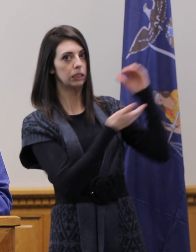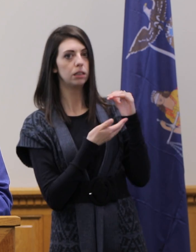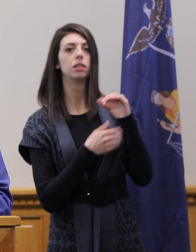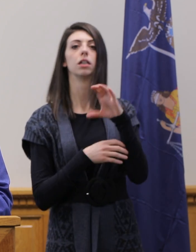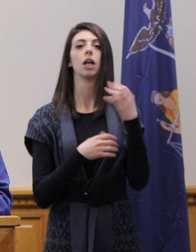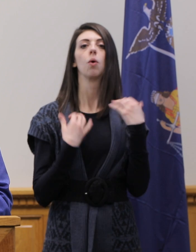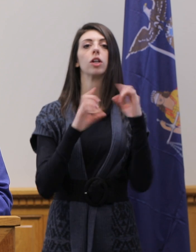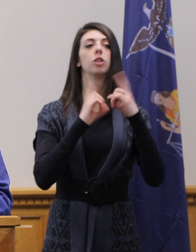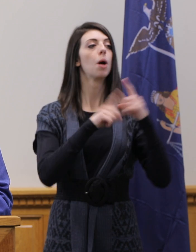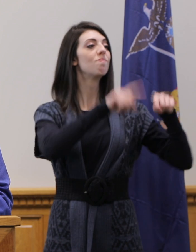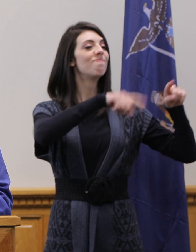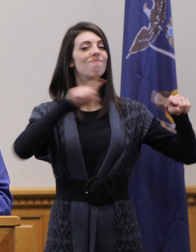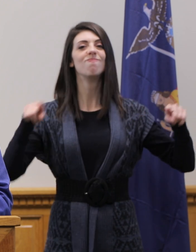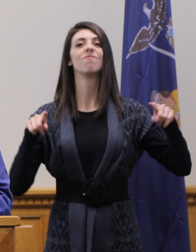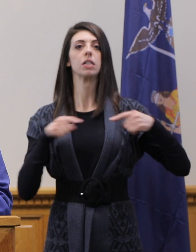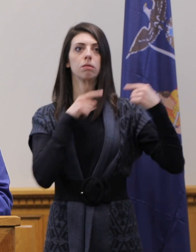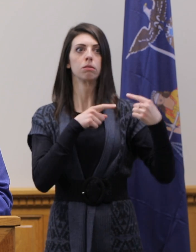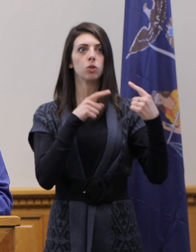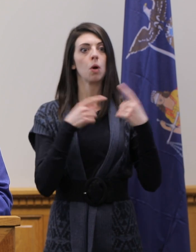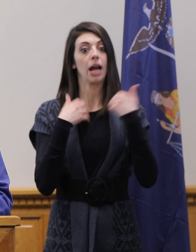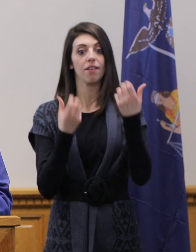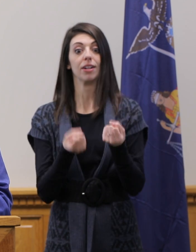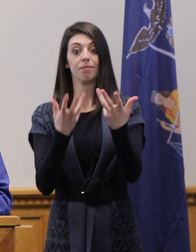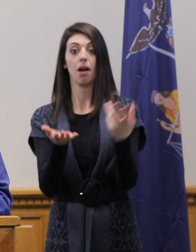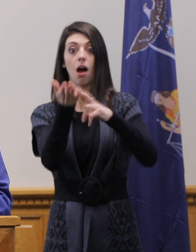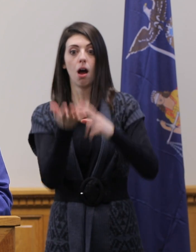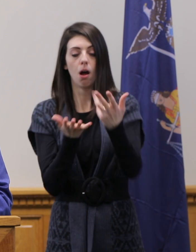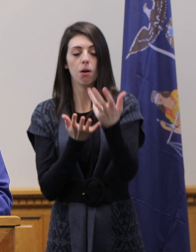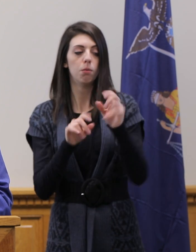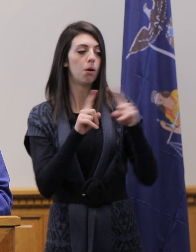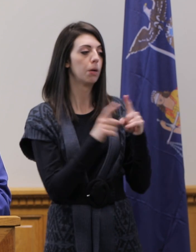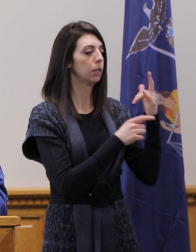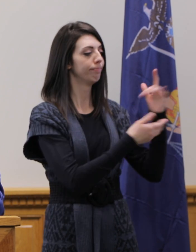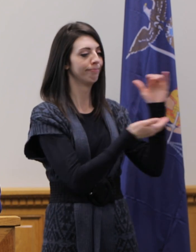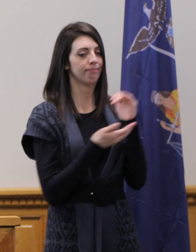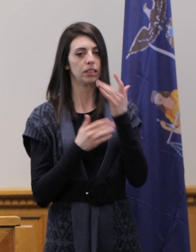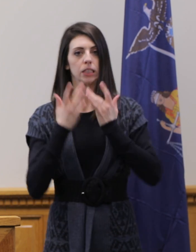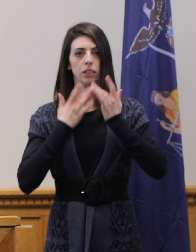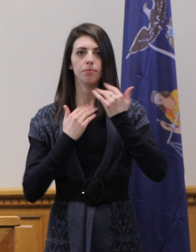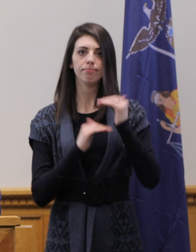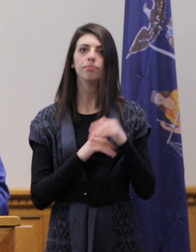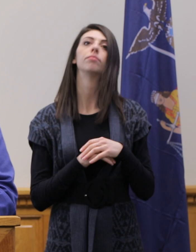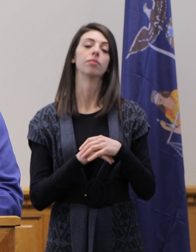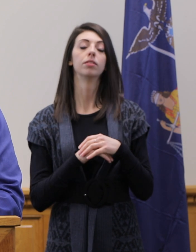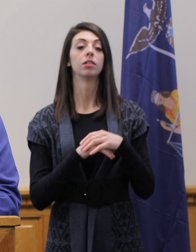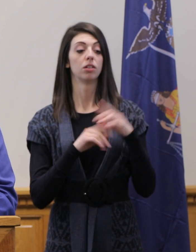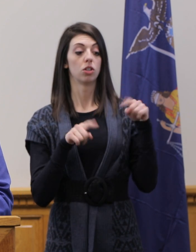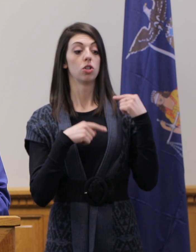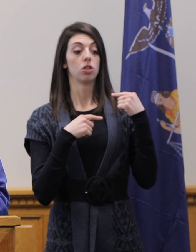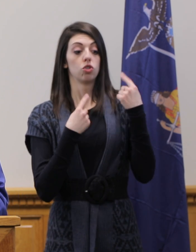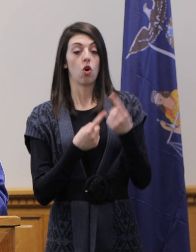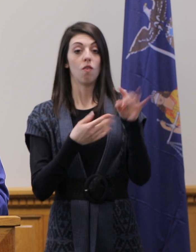departments across New York State are struggling to meet the needs of their assigned populations. We are 9 weeks into the vaccine